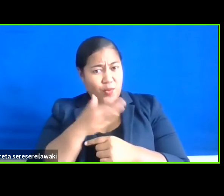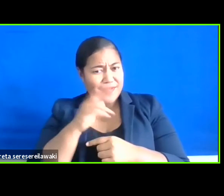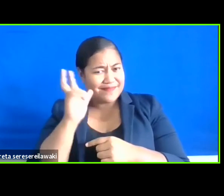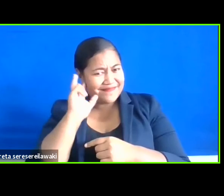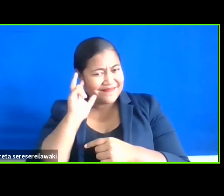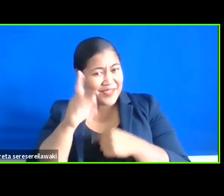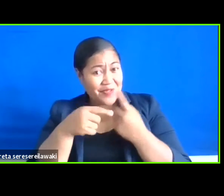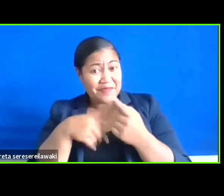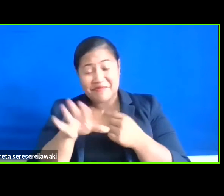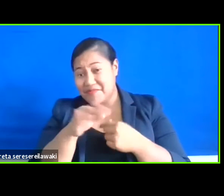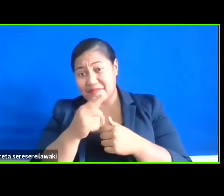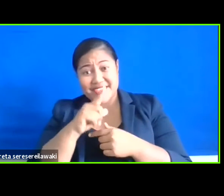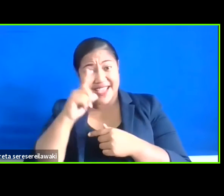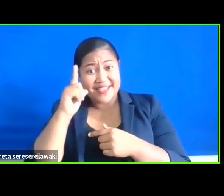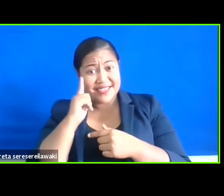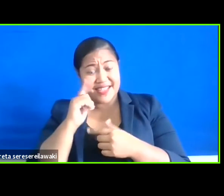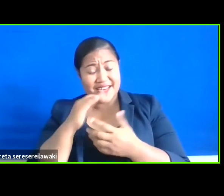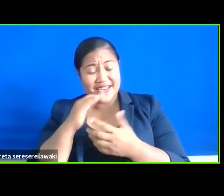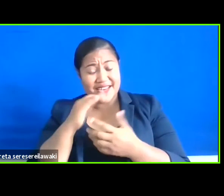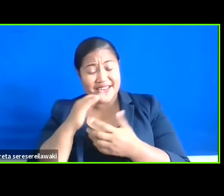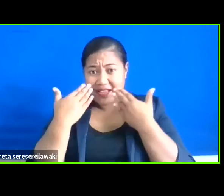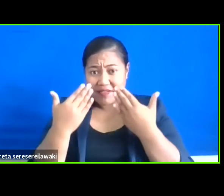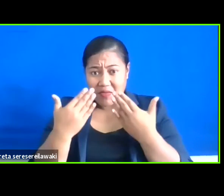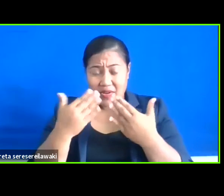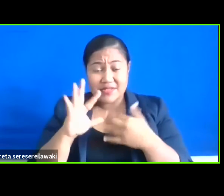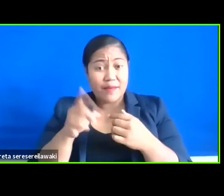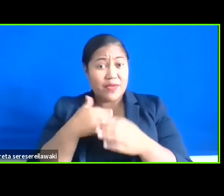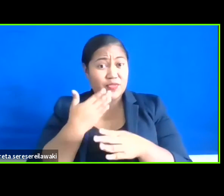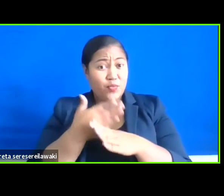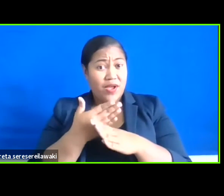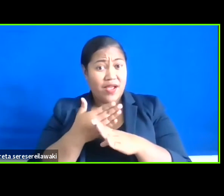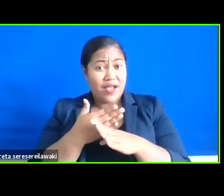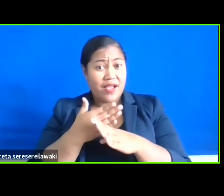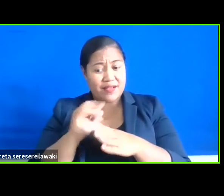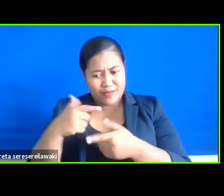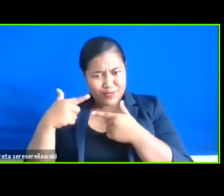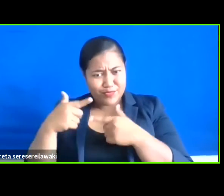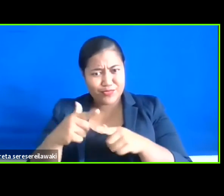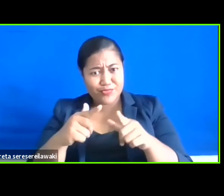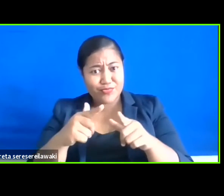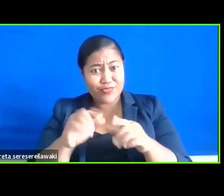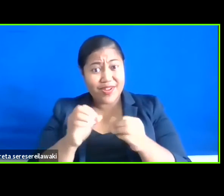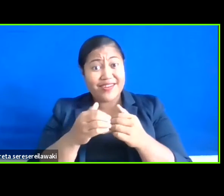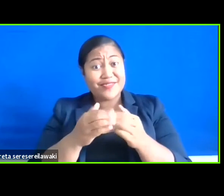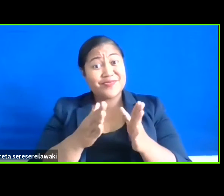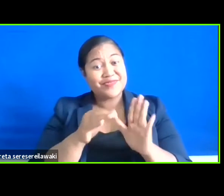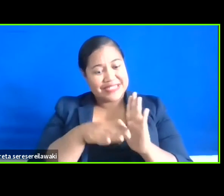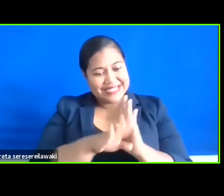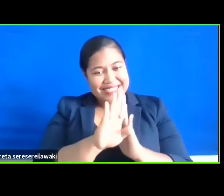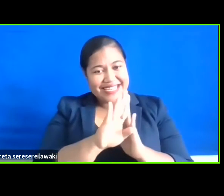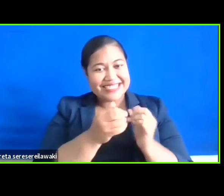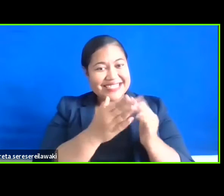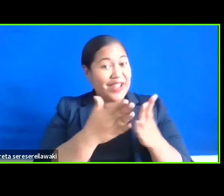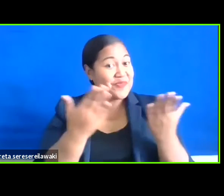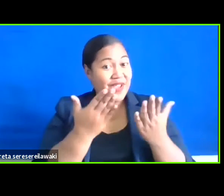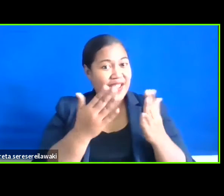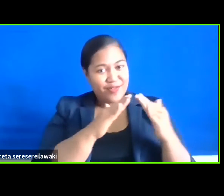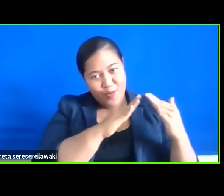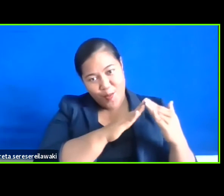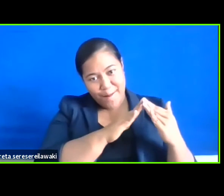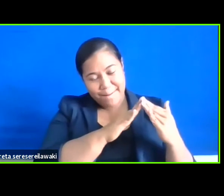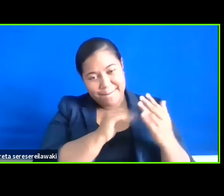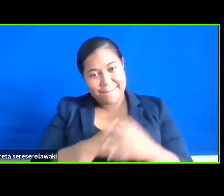widely acknowledged that the journey towards a resilient start at home. And that starting